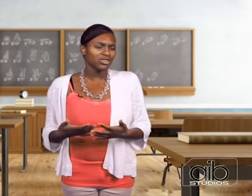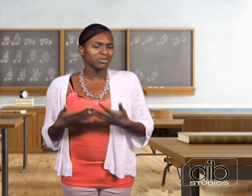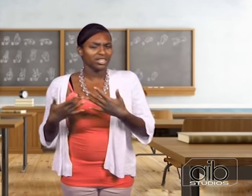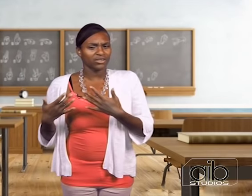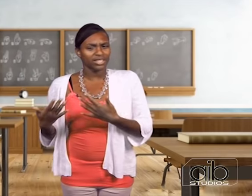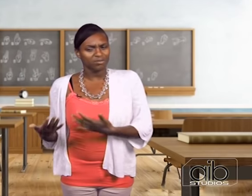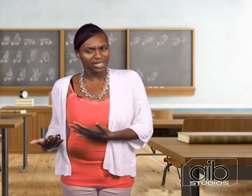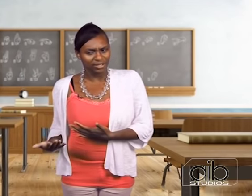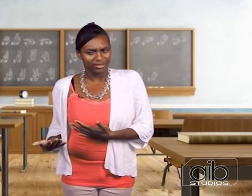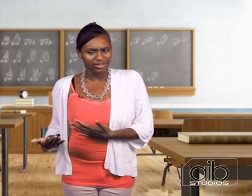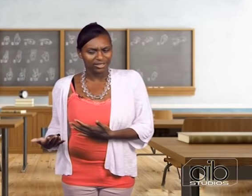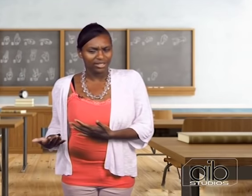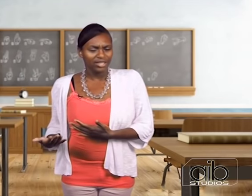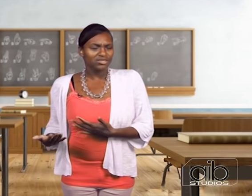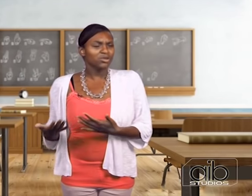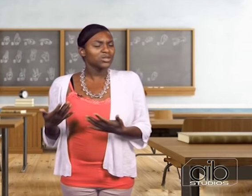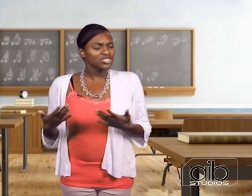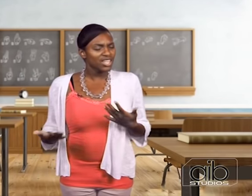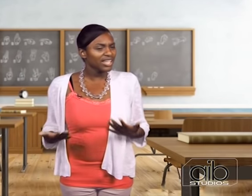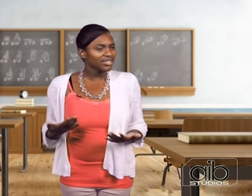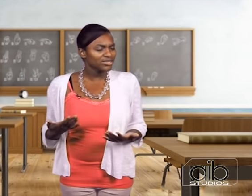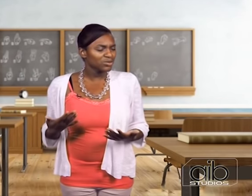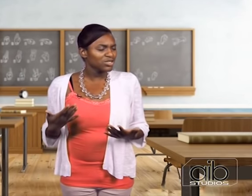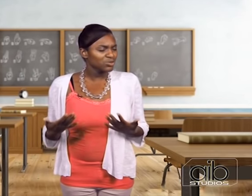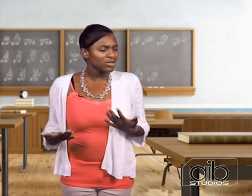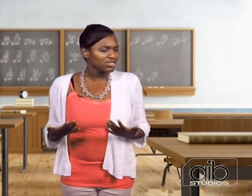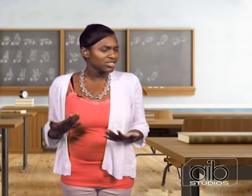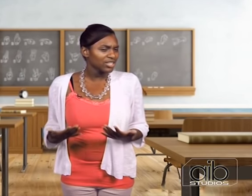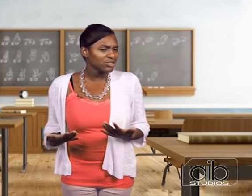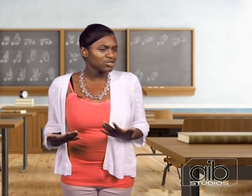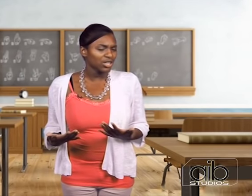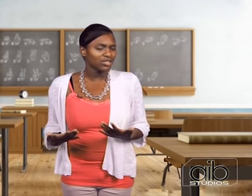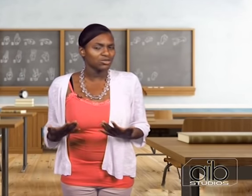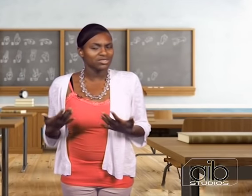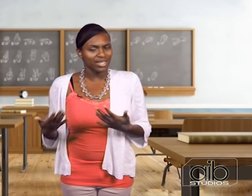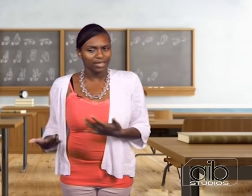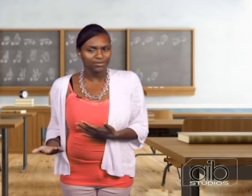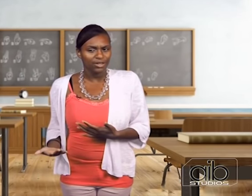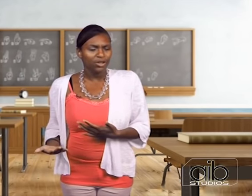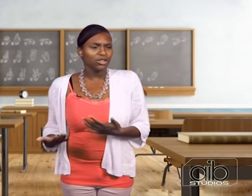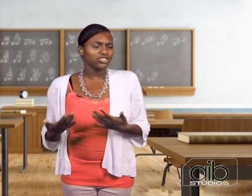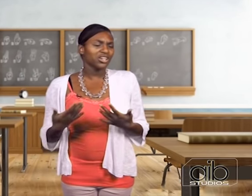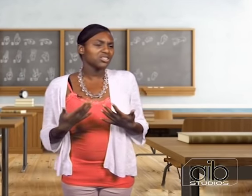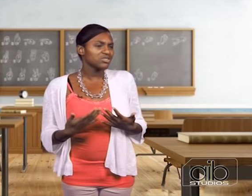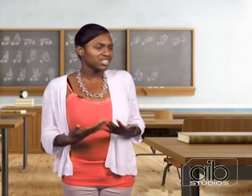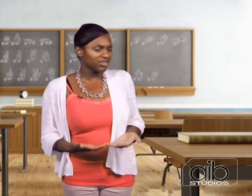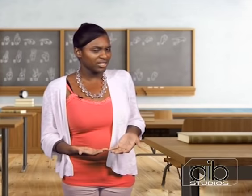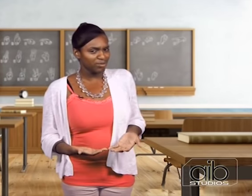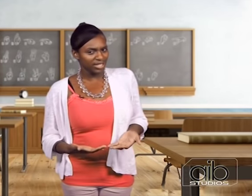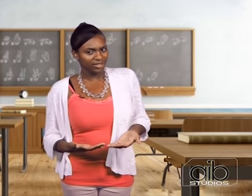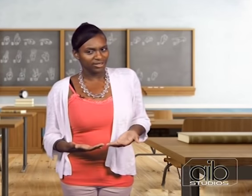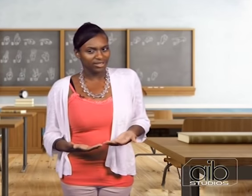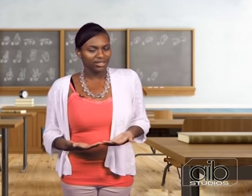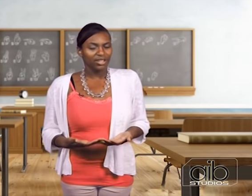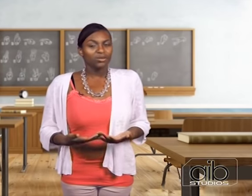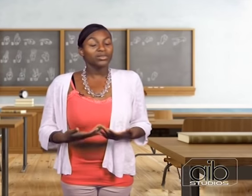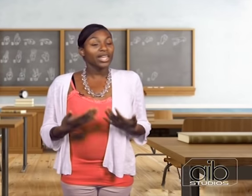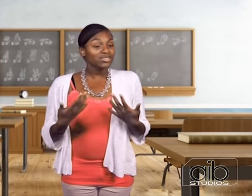them hearing impaired. So which word should I use? Should I use deaf, or should I use hearing impaired? Well, that is a